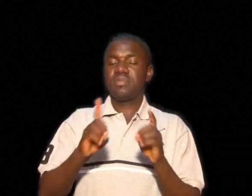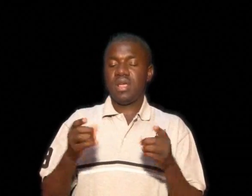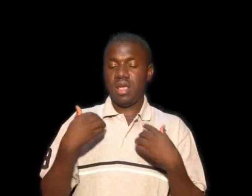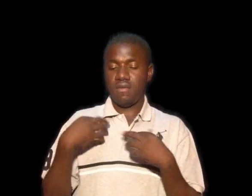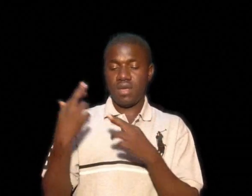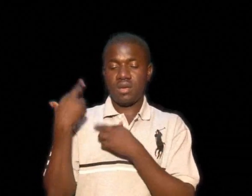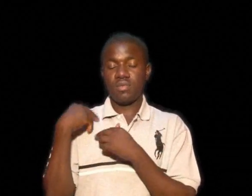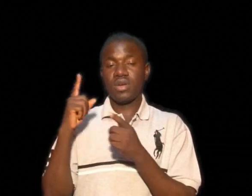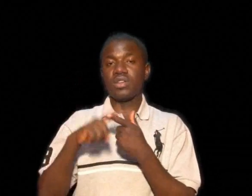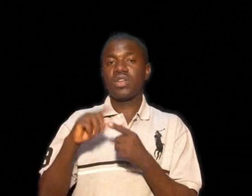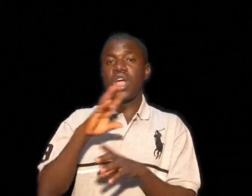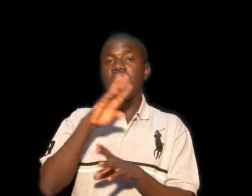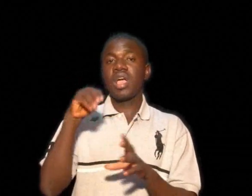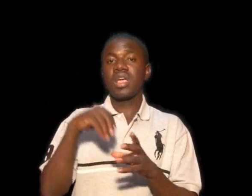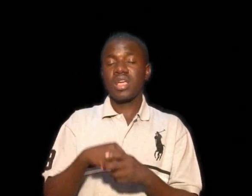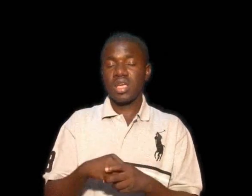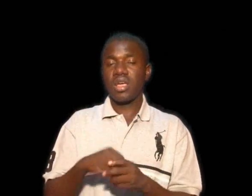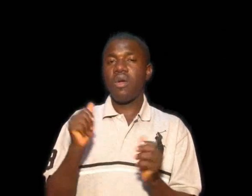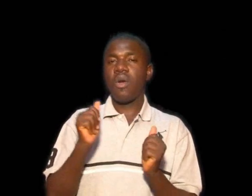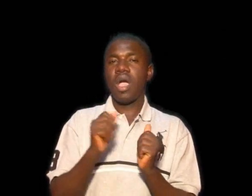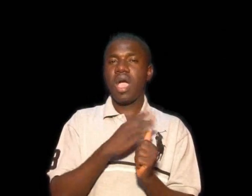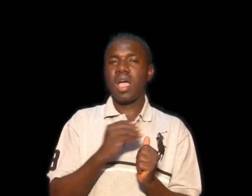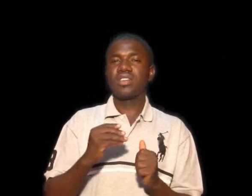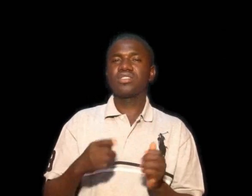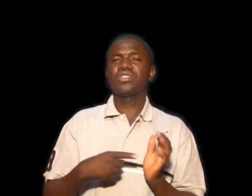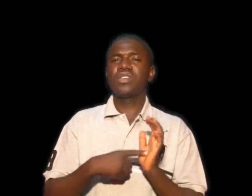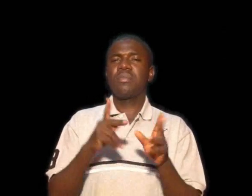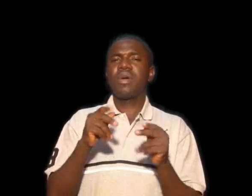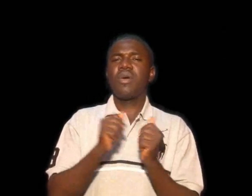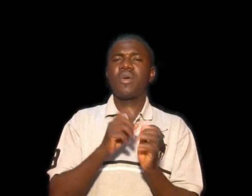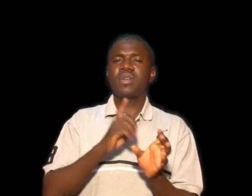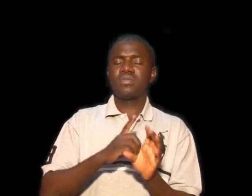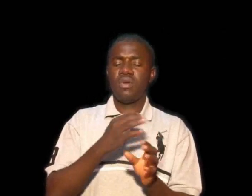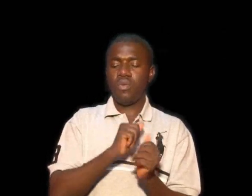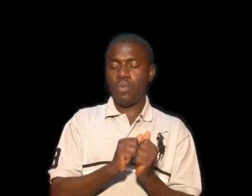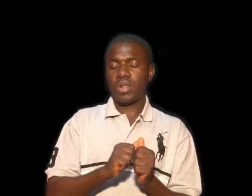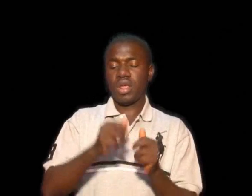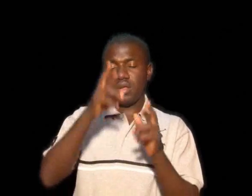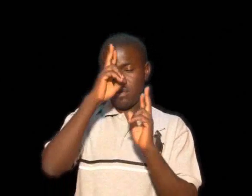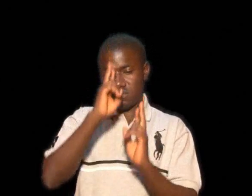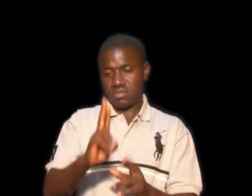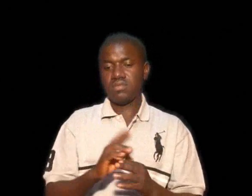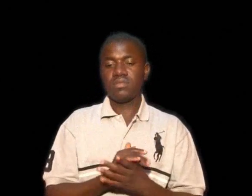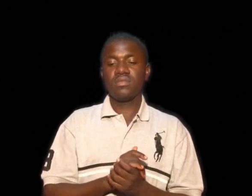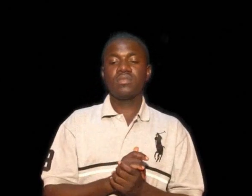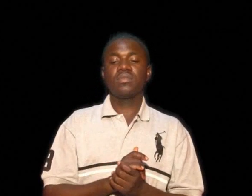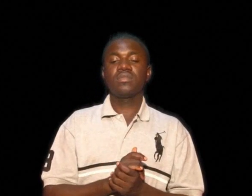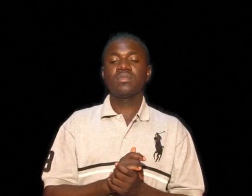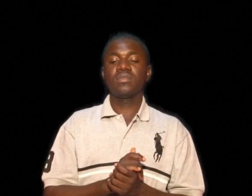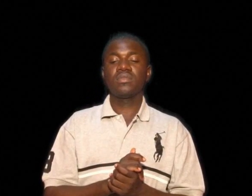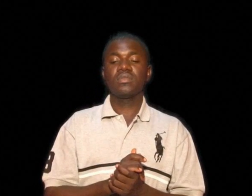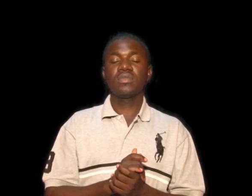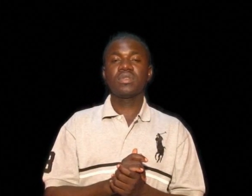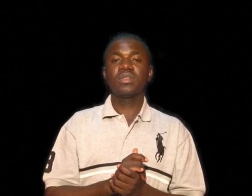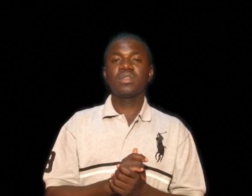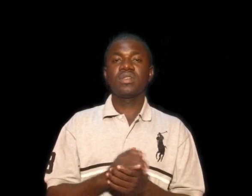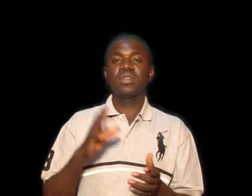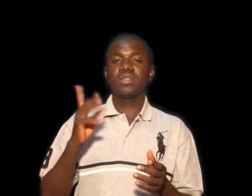responsibility to ensure that they engage with and portray persons with disabilities with dignity and respect. Tips